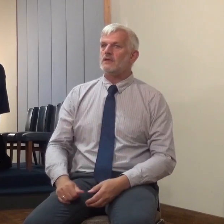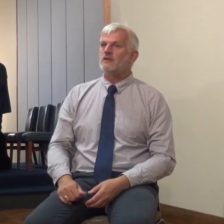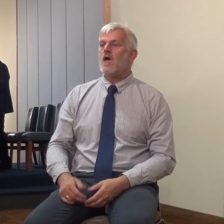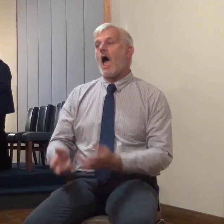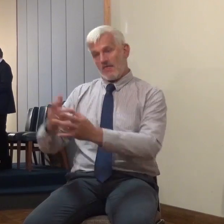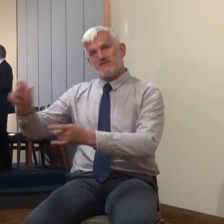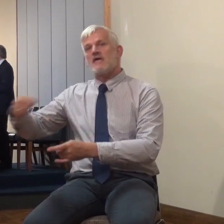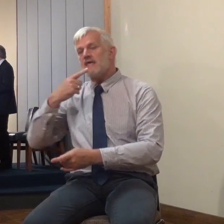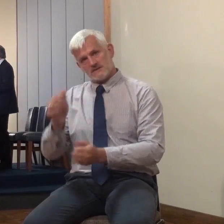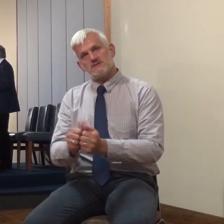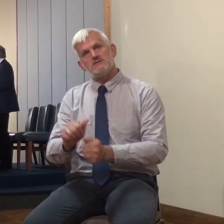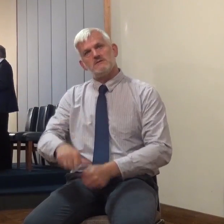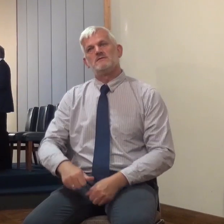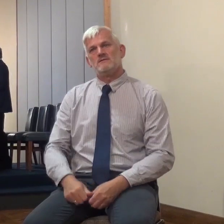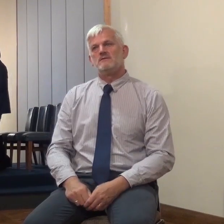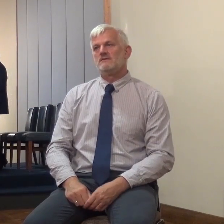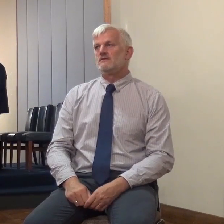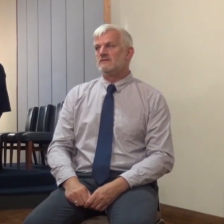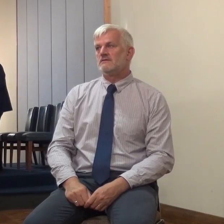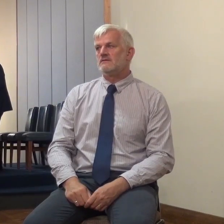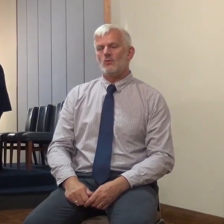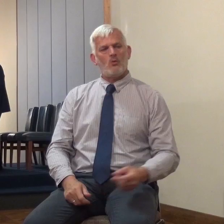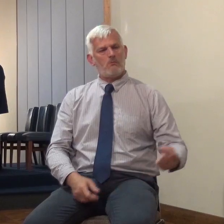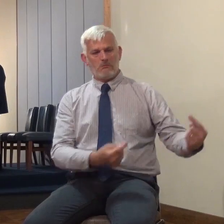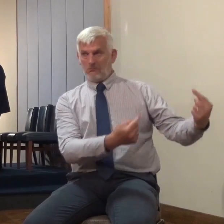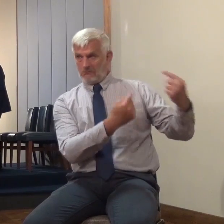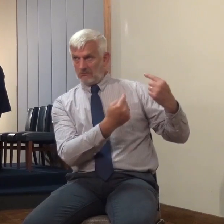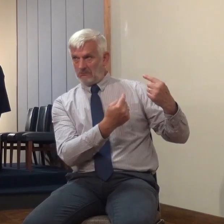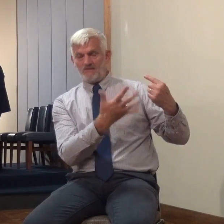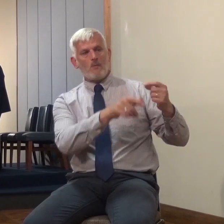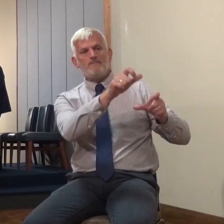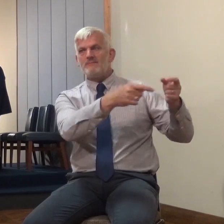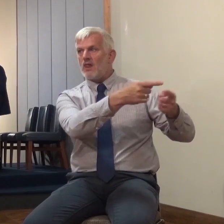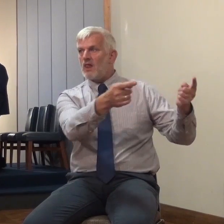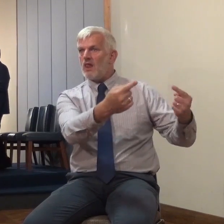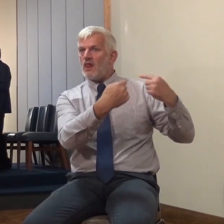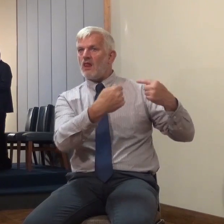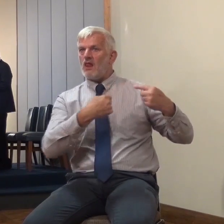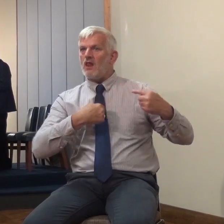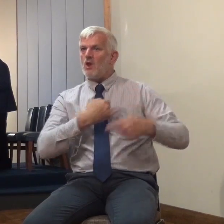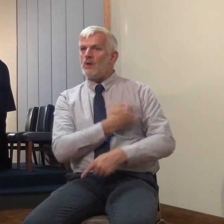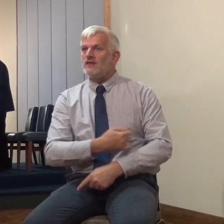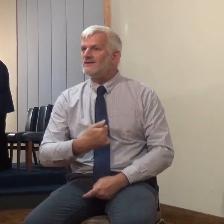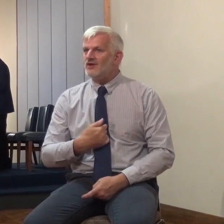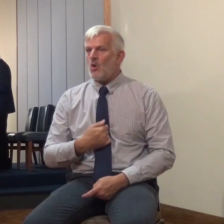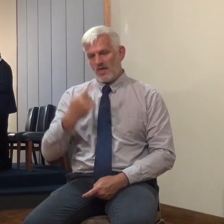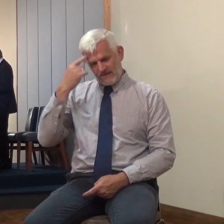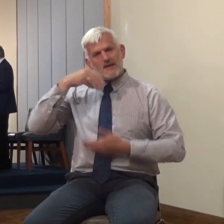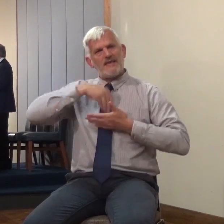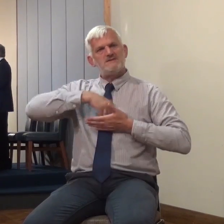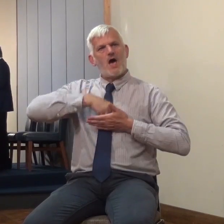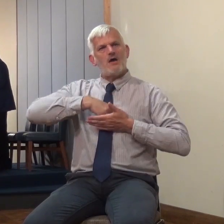something by way, for example, of overt persecution by someone. It looks more likely Paul